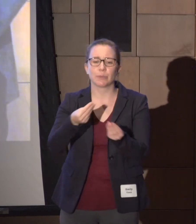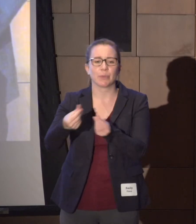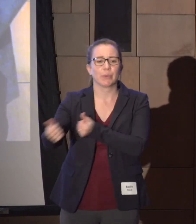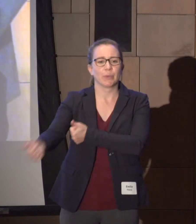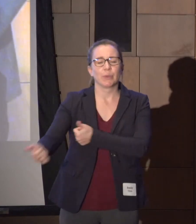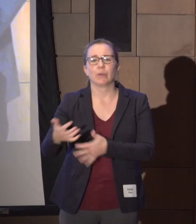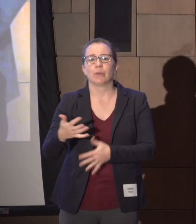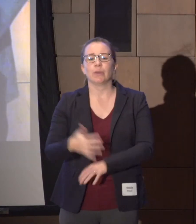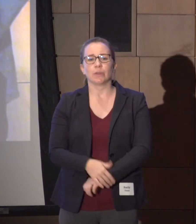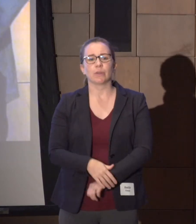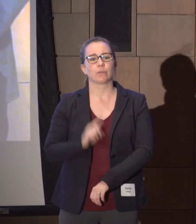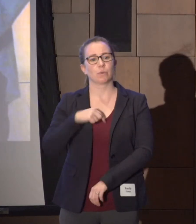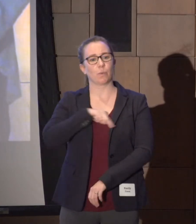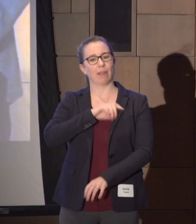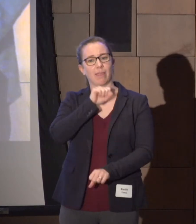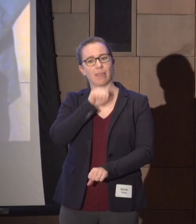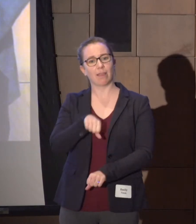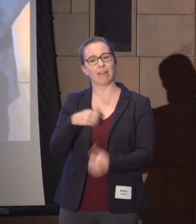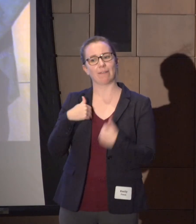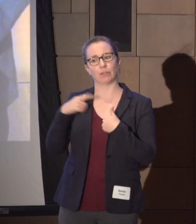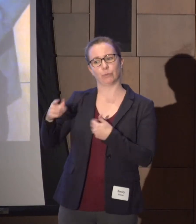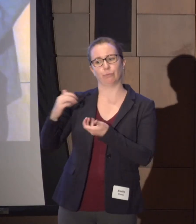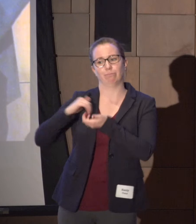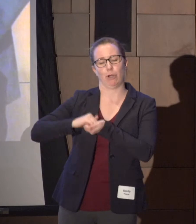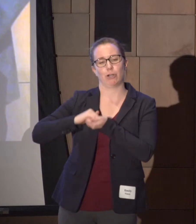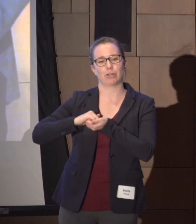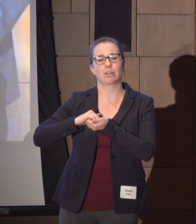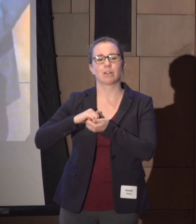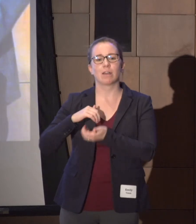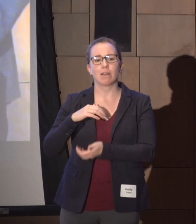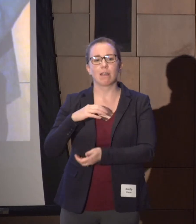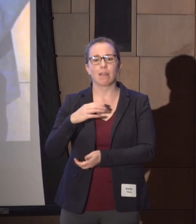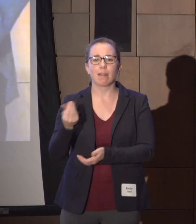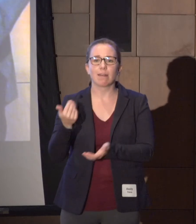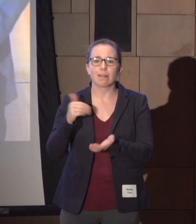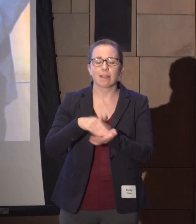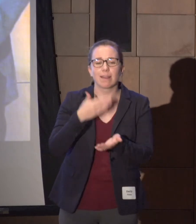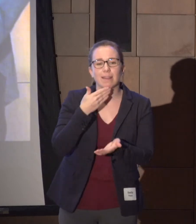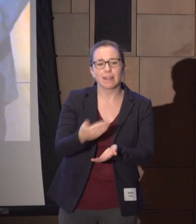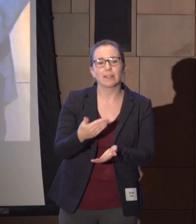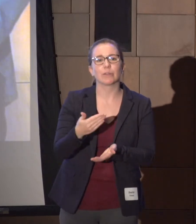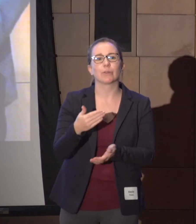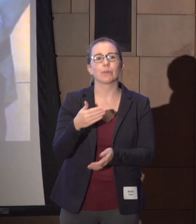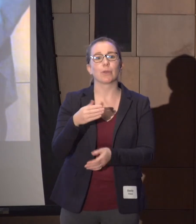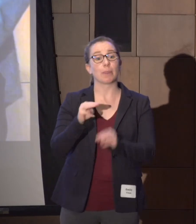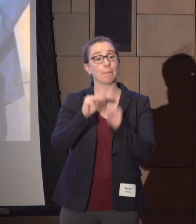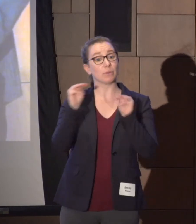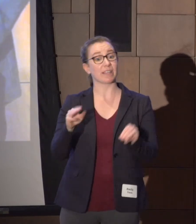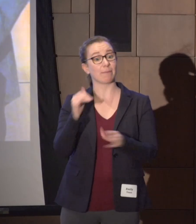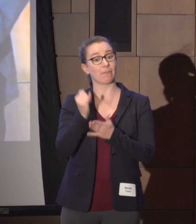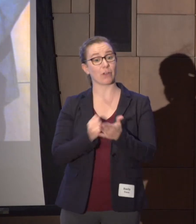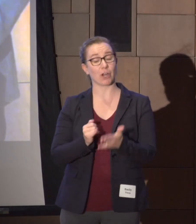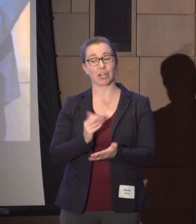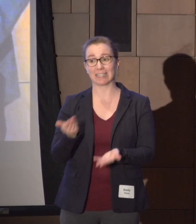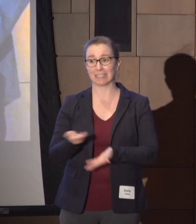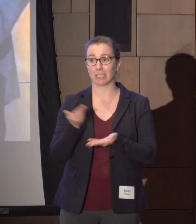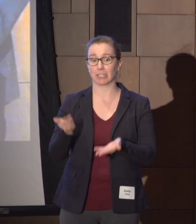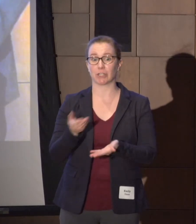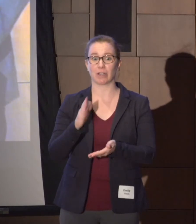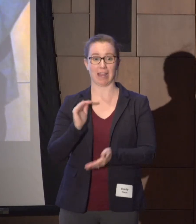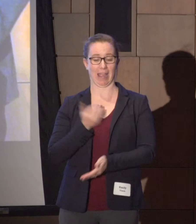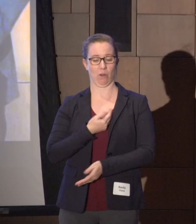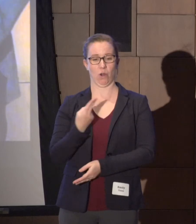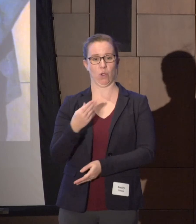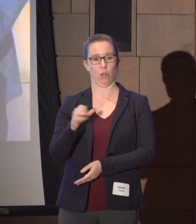tonight. We love having you as a partner. And again, thanks to the Currier Museum of Art that has been our host